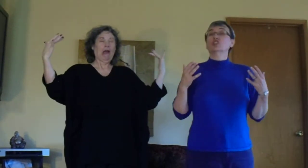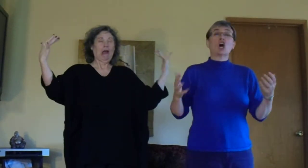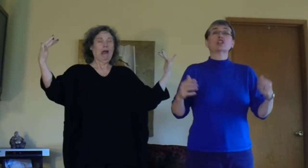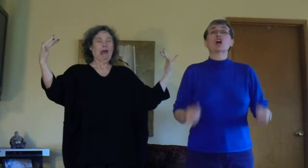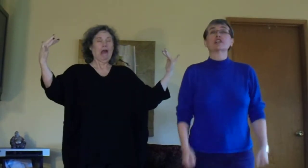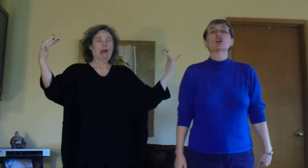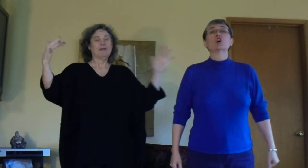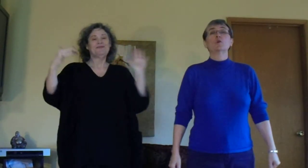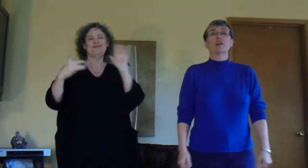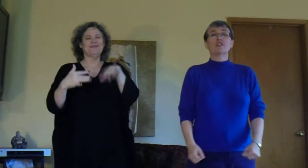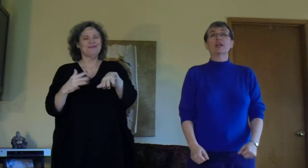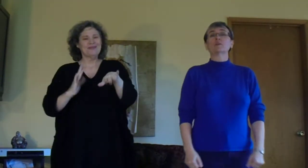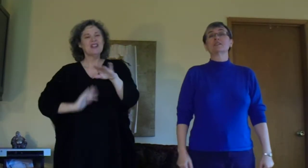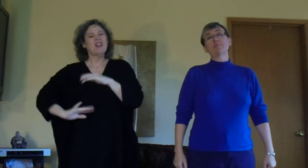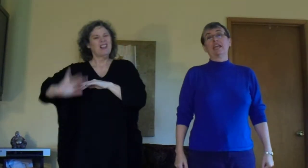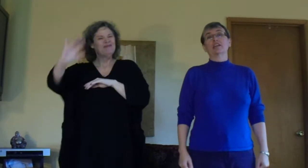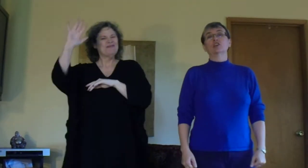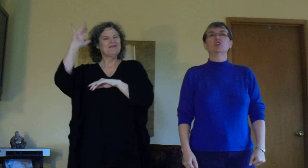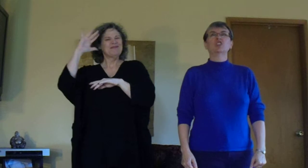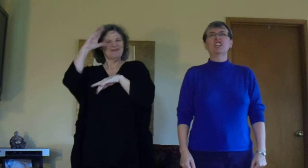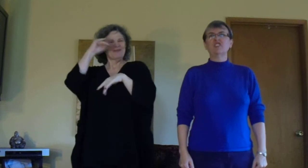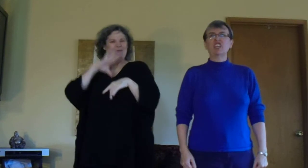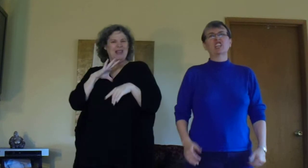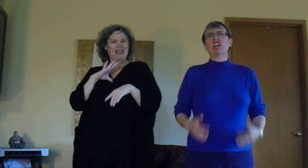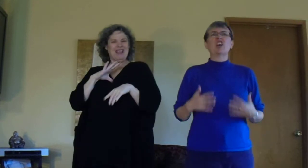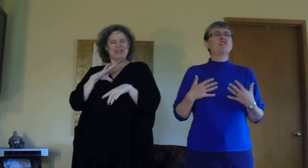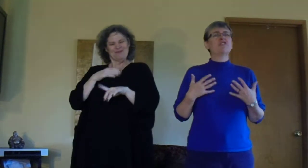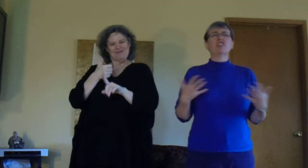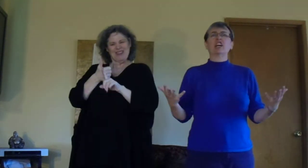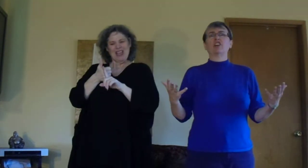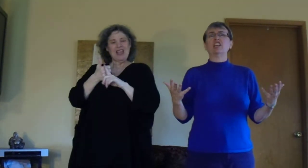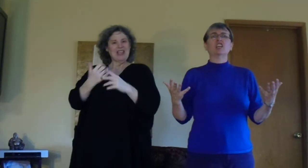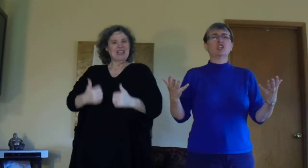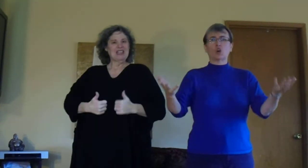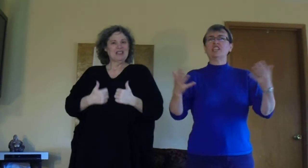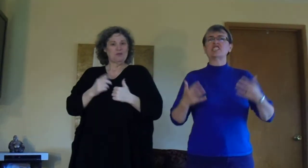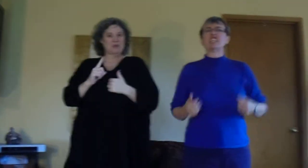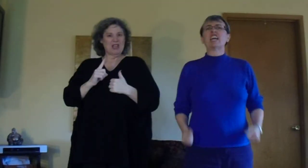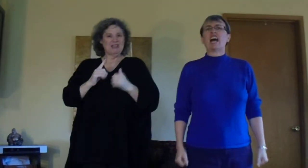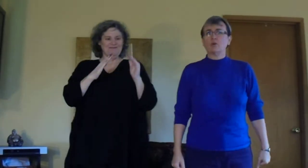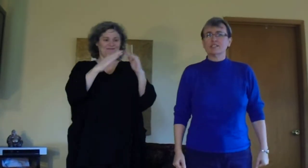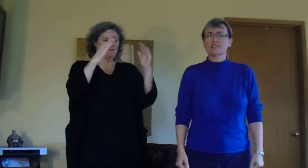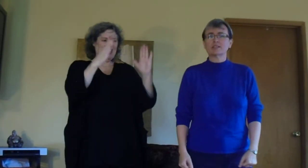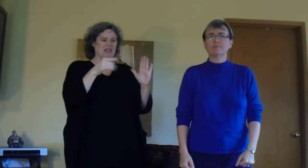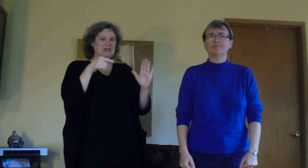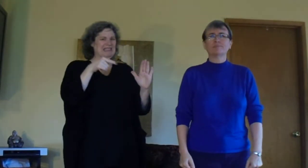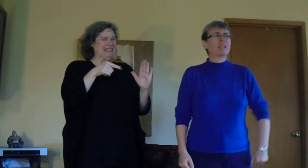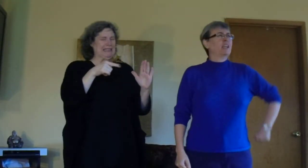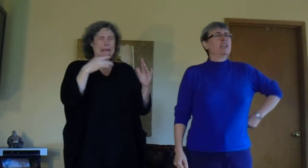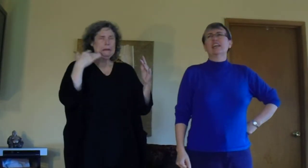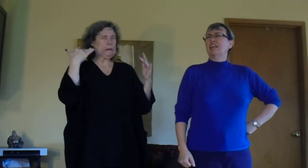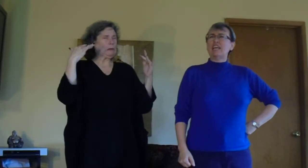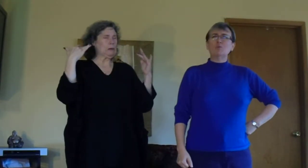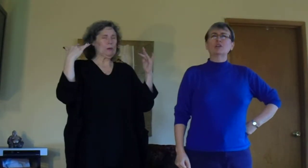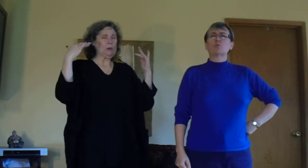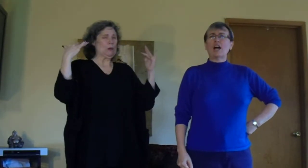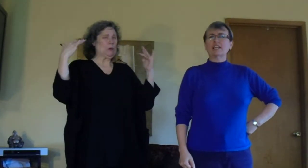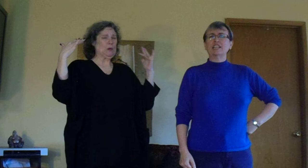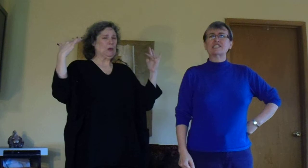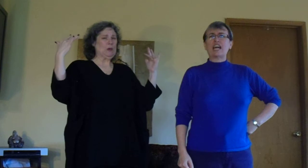Long, long ago, there was a man who lived in a very noisy house. He would walk in his house